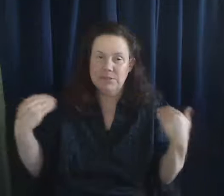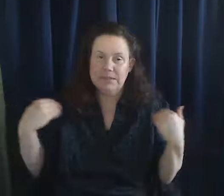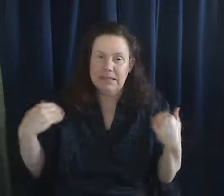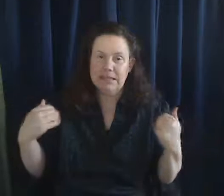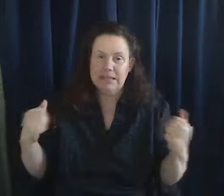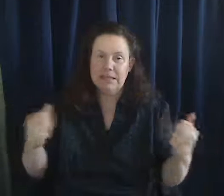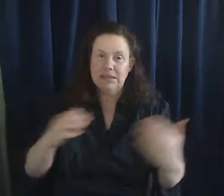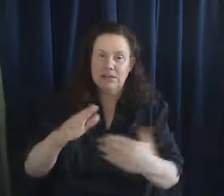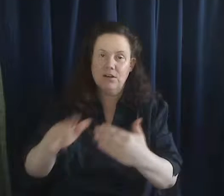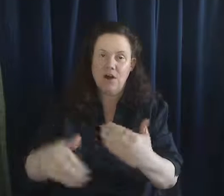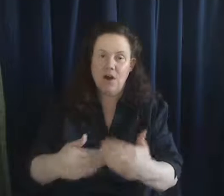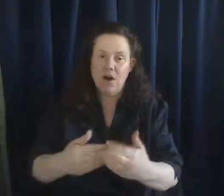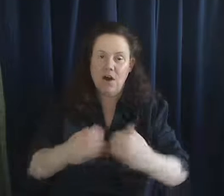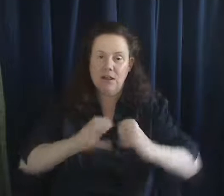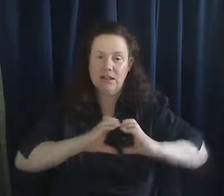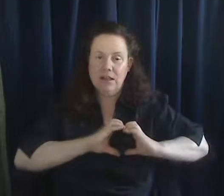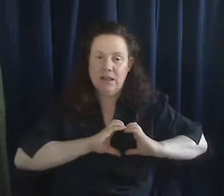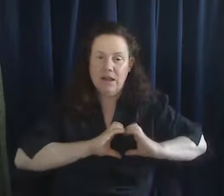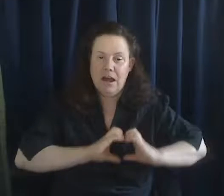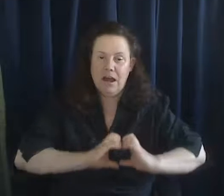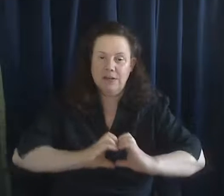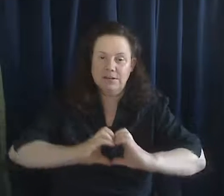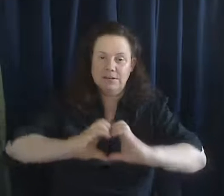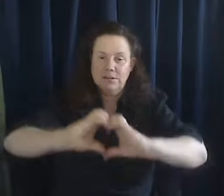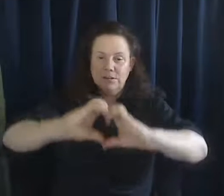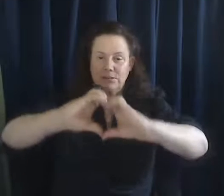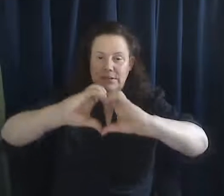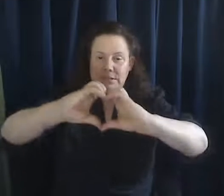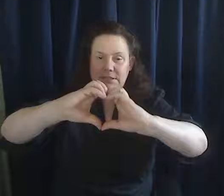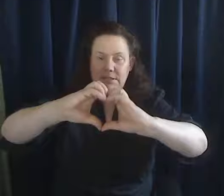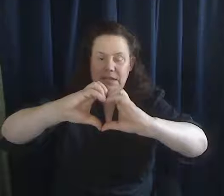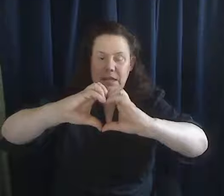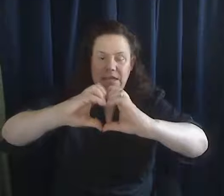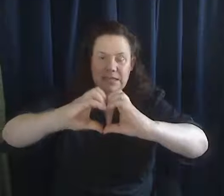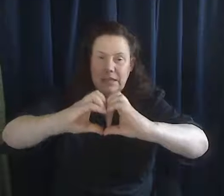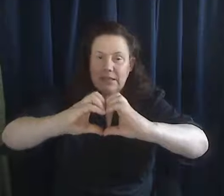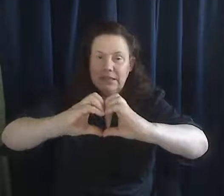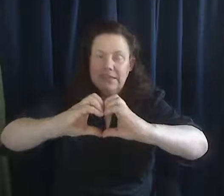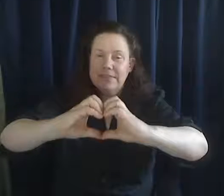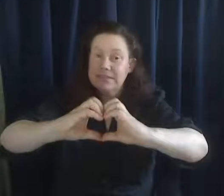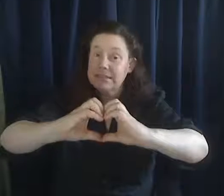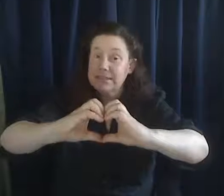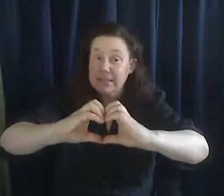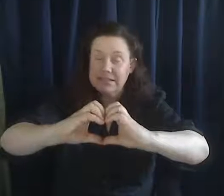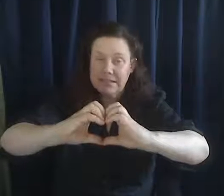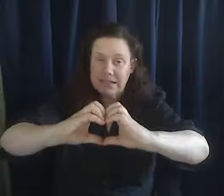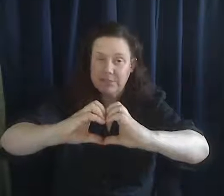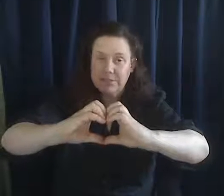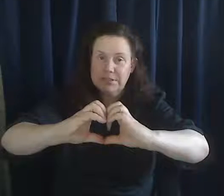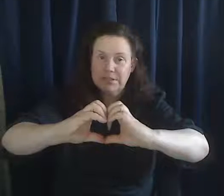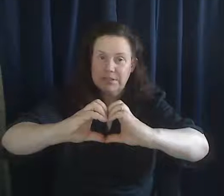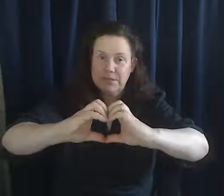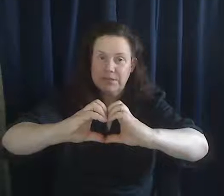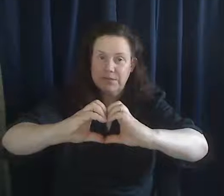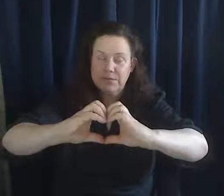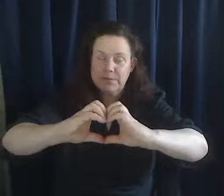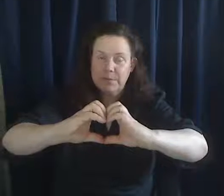say heal all hearts. You could do this. Again, this is not a sign, and please understand the difference,